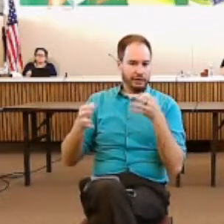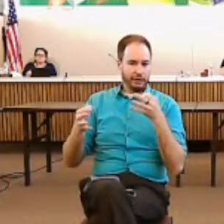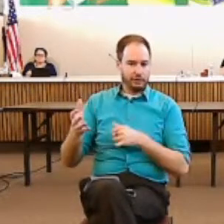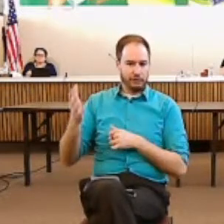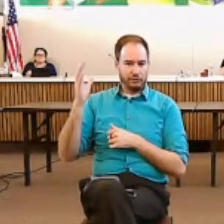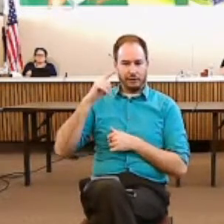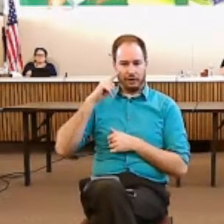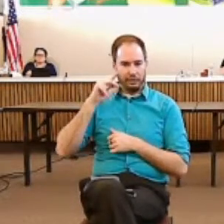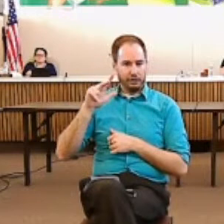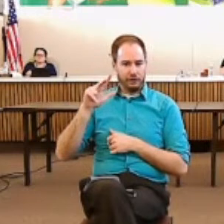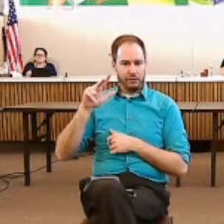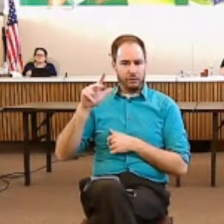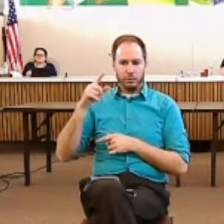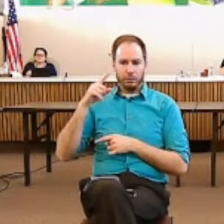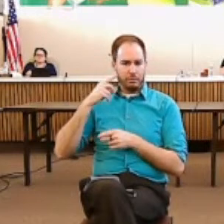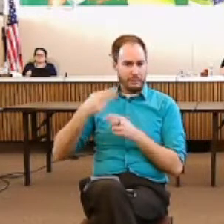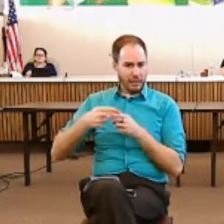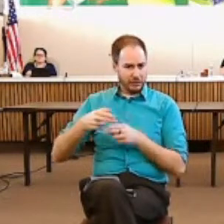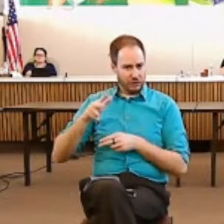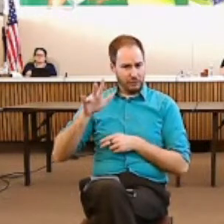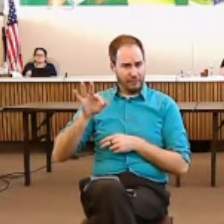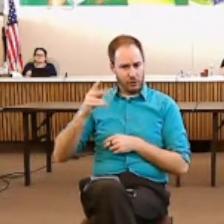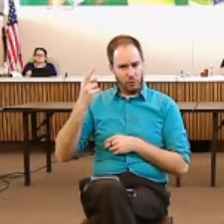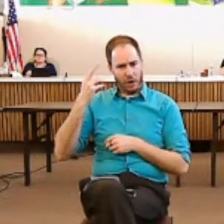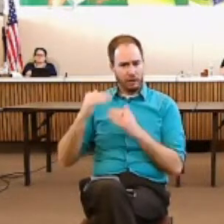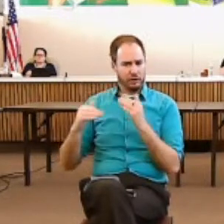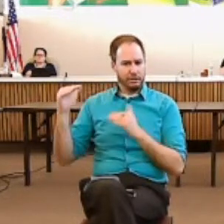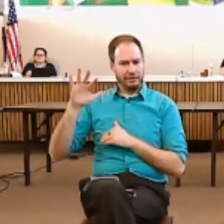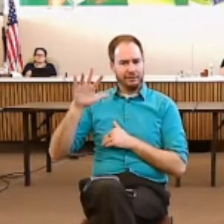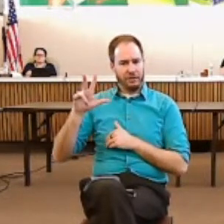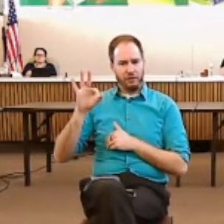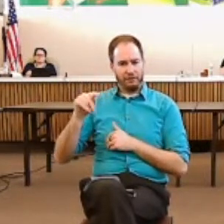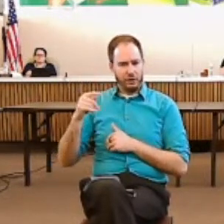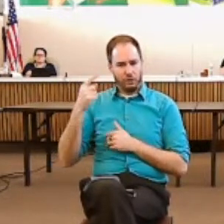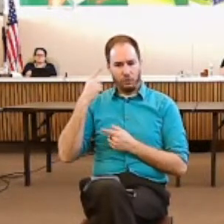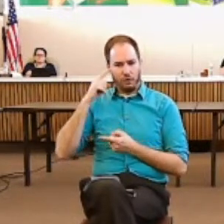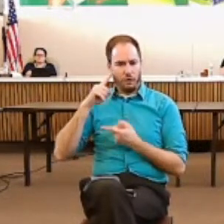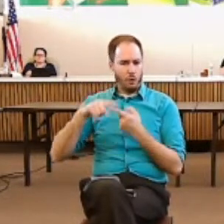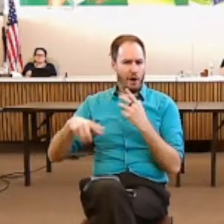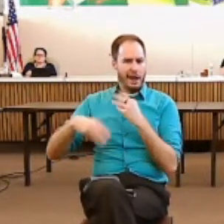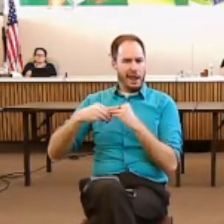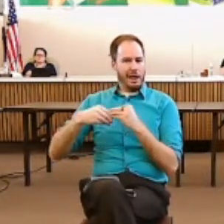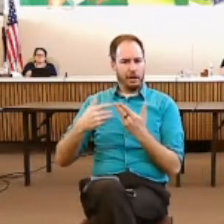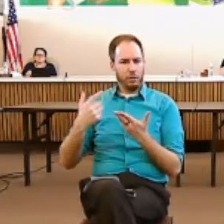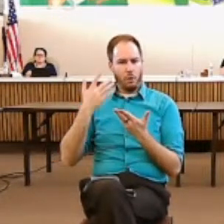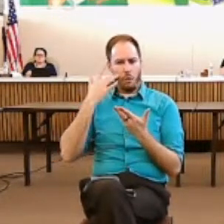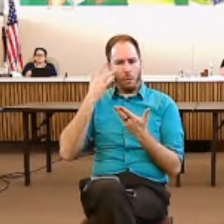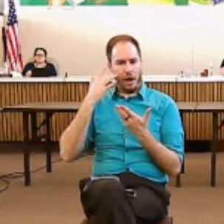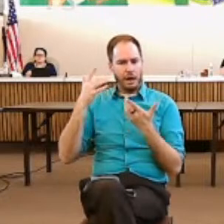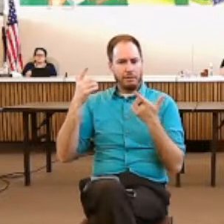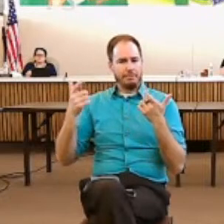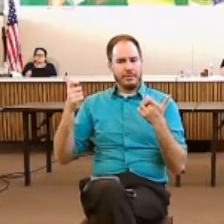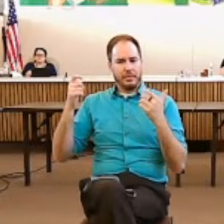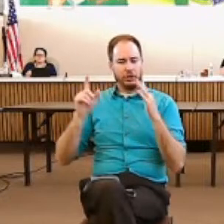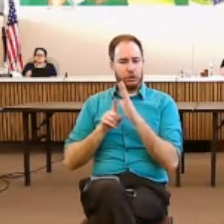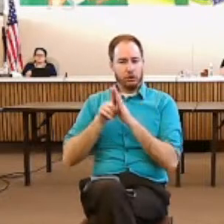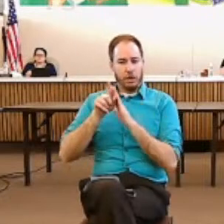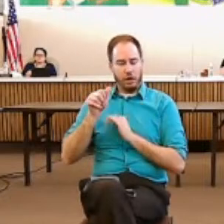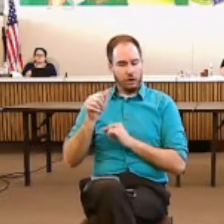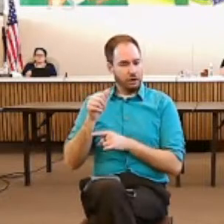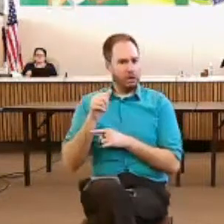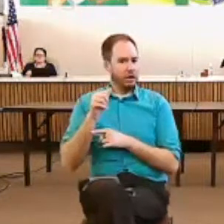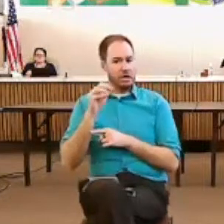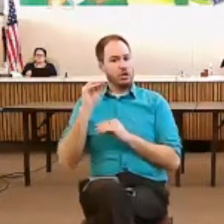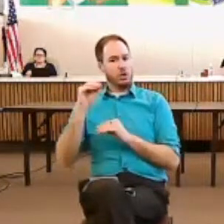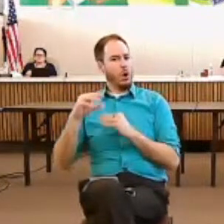think it was 35 feet. Why do you want 53? What are you adding? Why? Well, I don't think